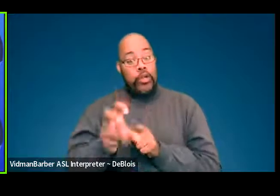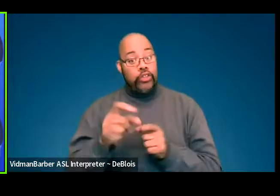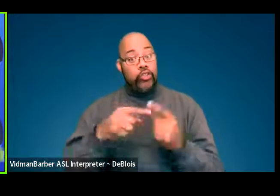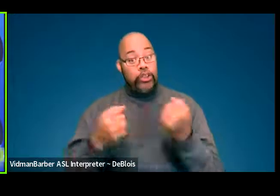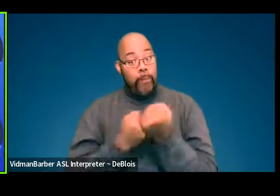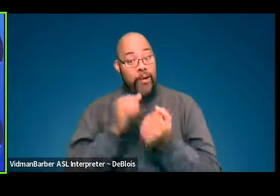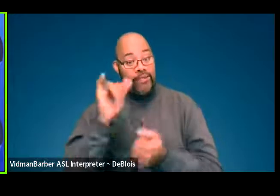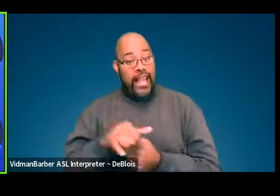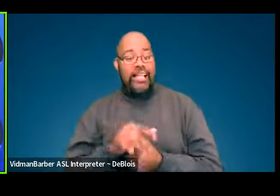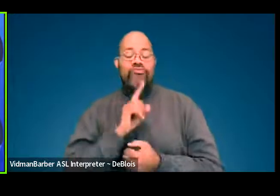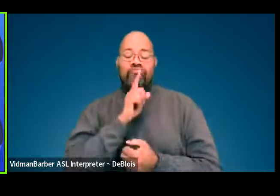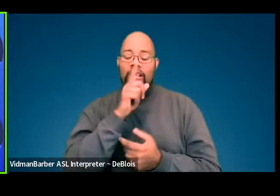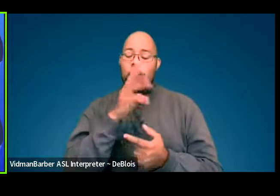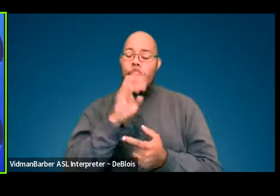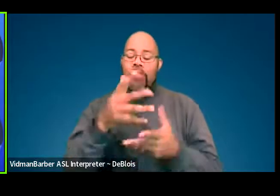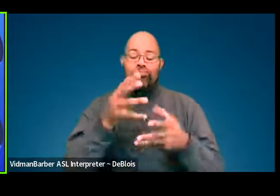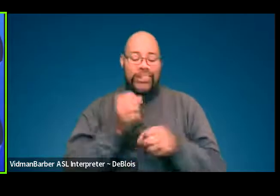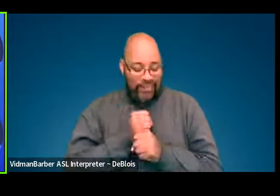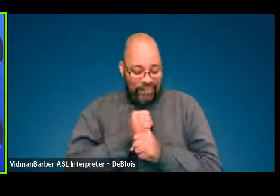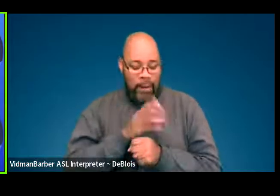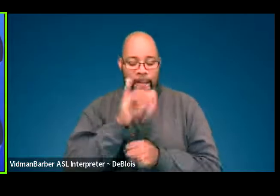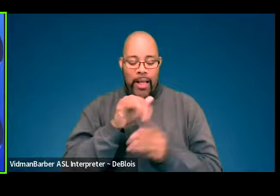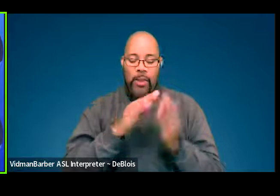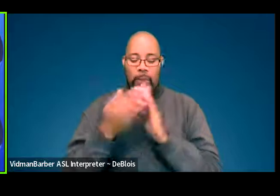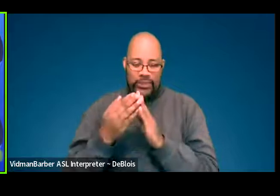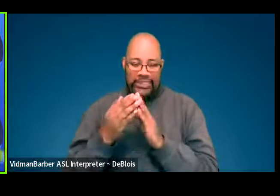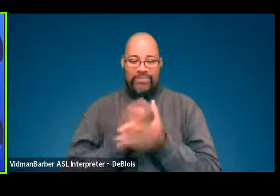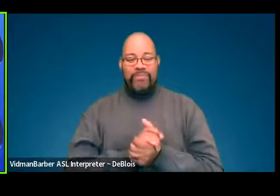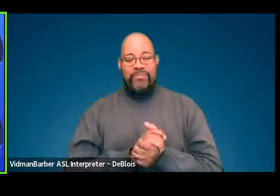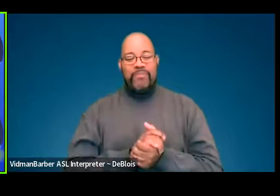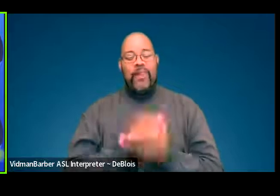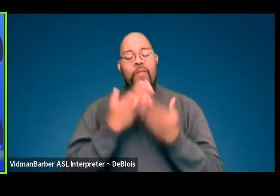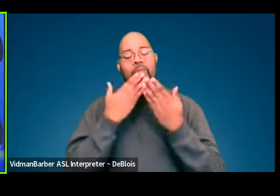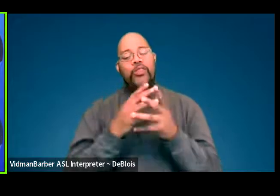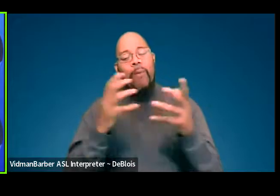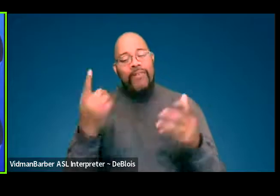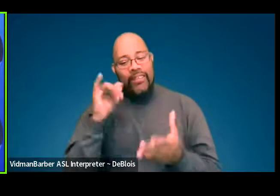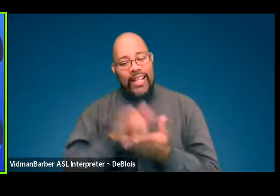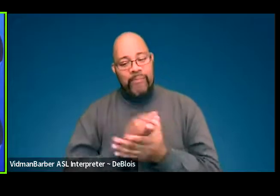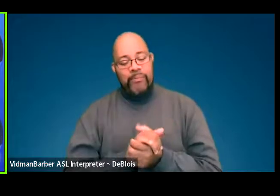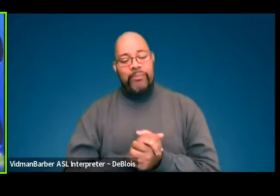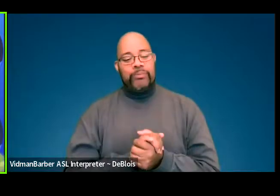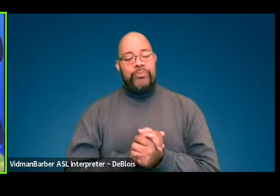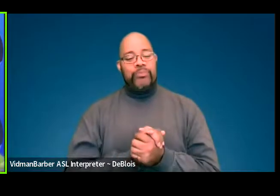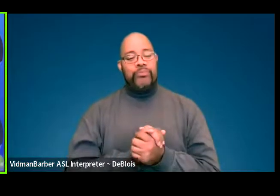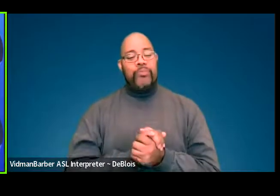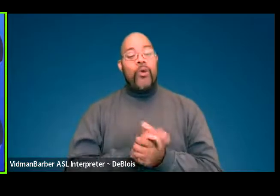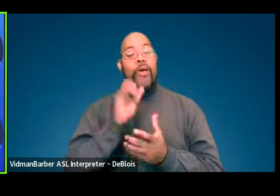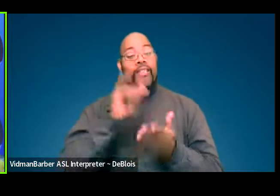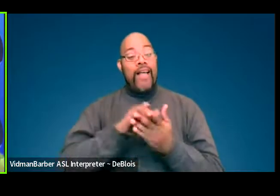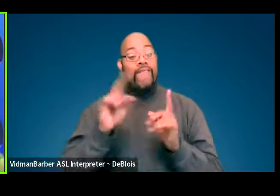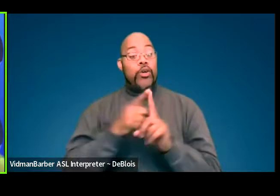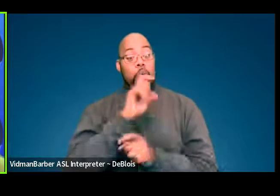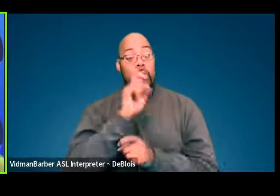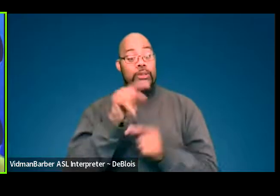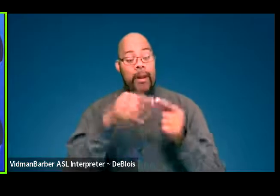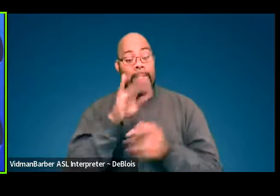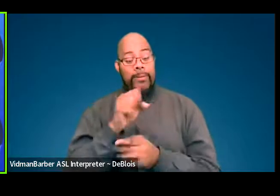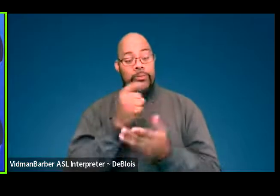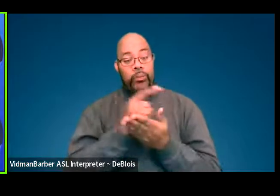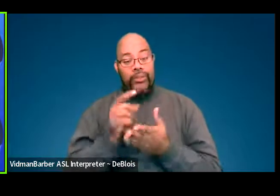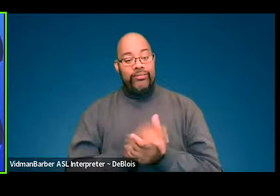support that is well received by the community. So thanks so much. All right, so that was the first question about BIMS